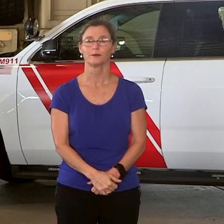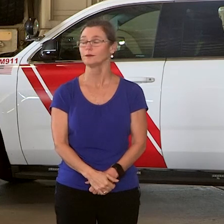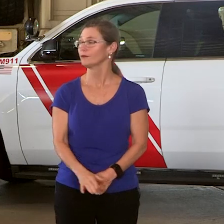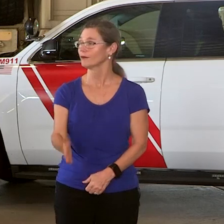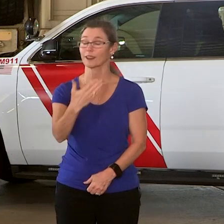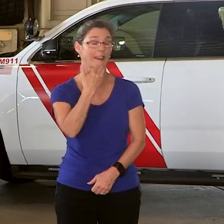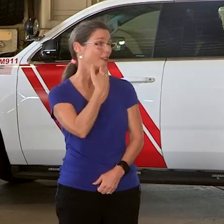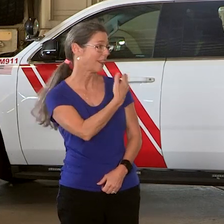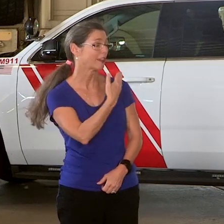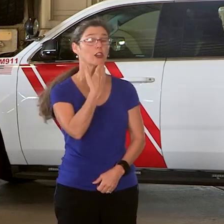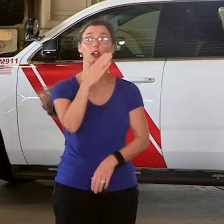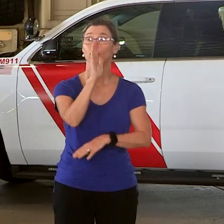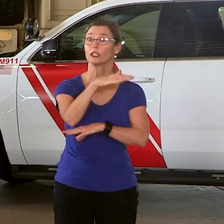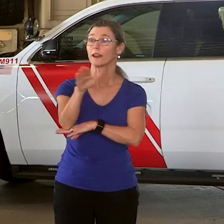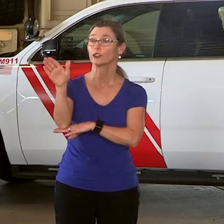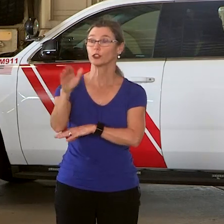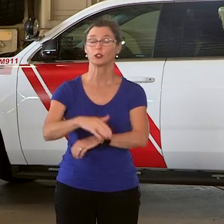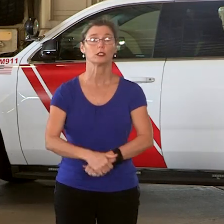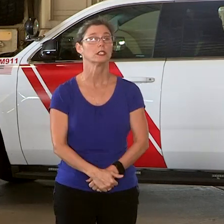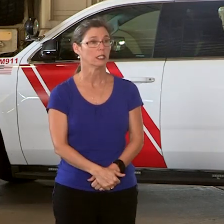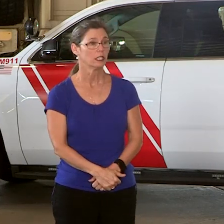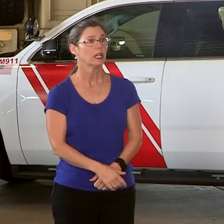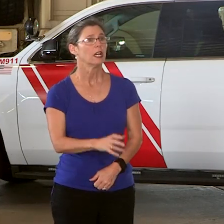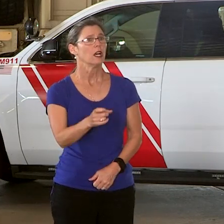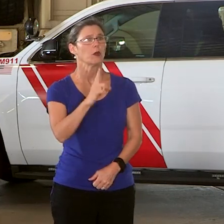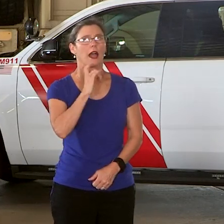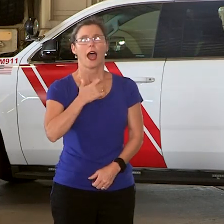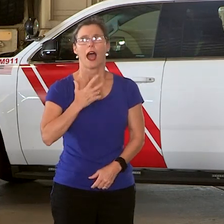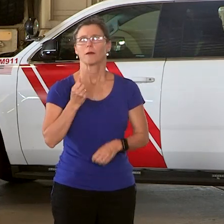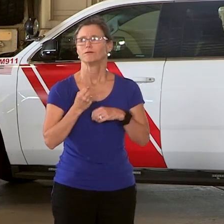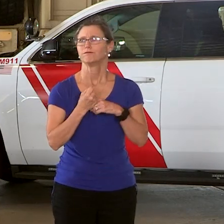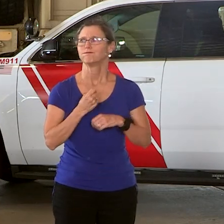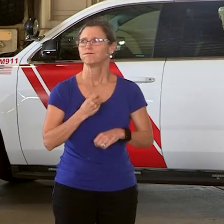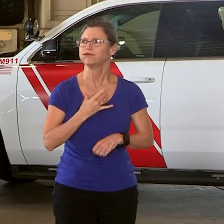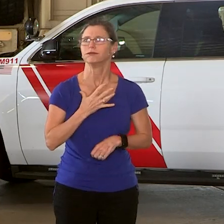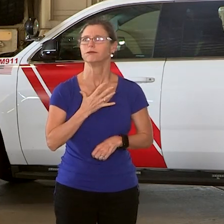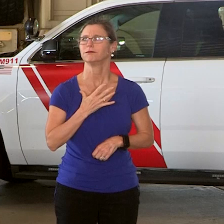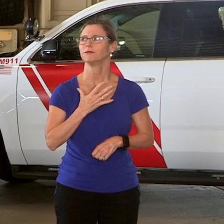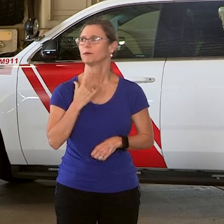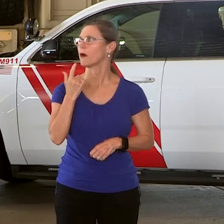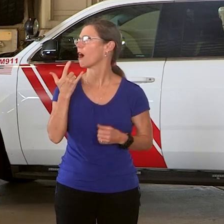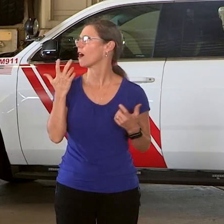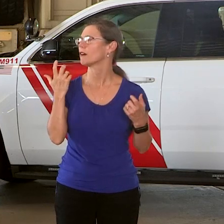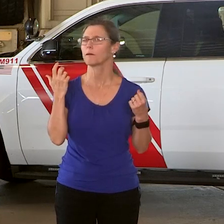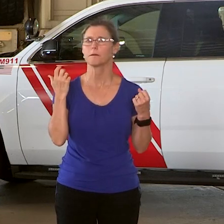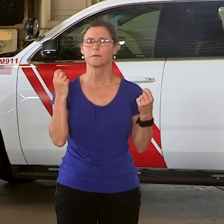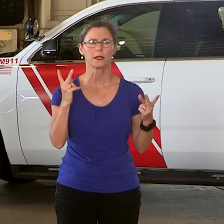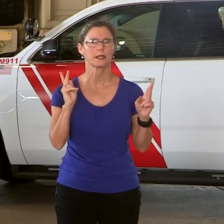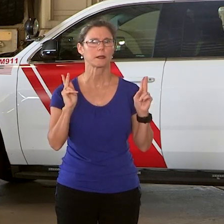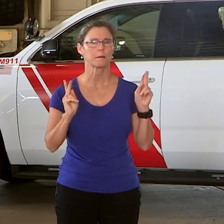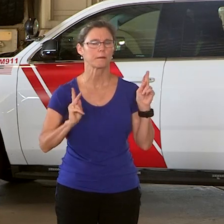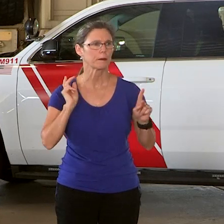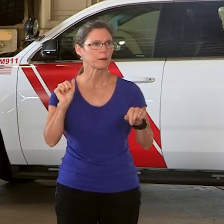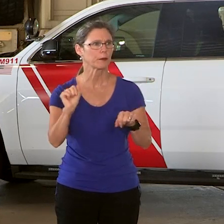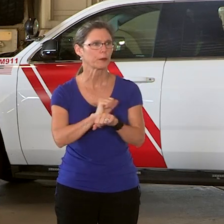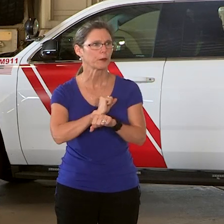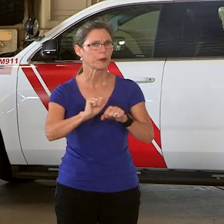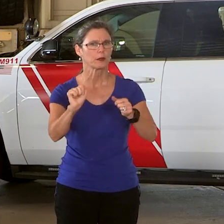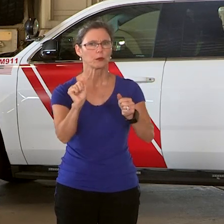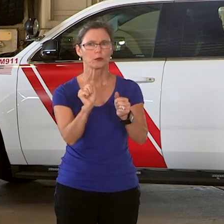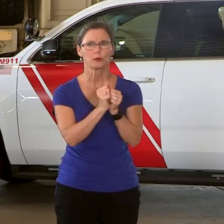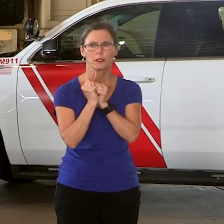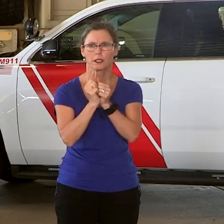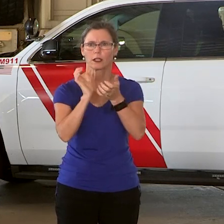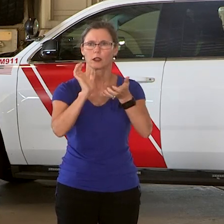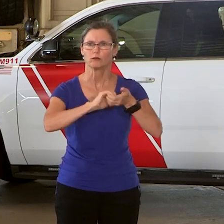Thank you, Dick. Good afternoon, everyone. I tell you, I'm very inspired by the power and the might and the collaboration